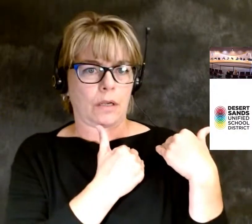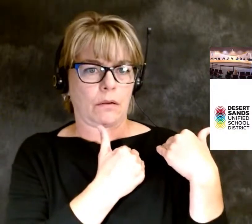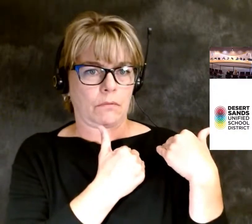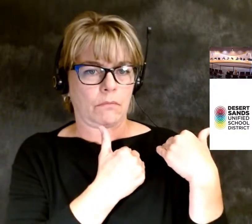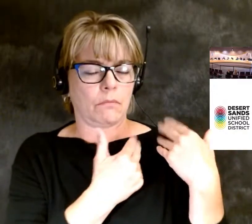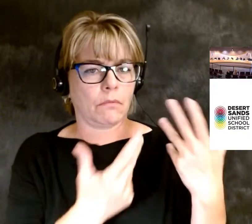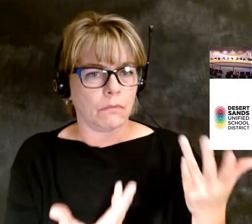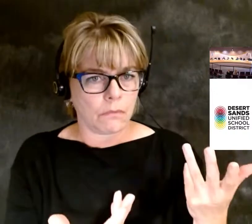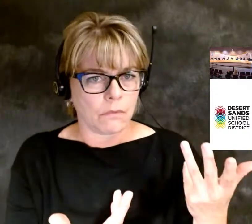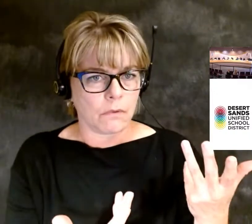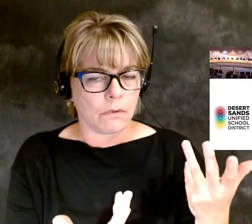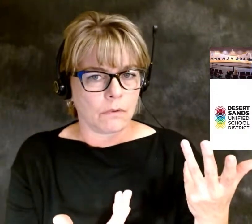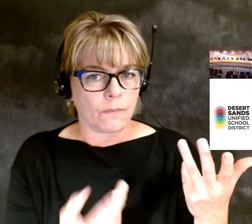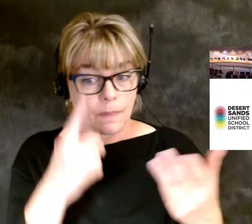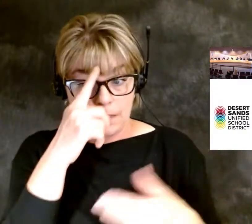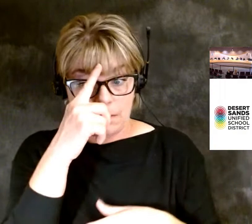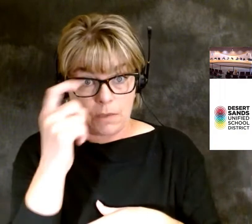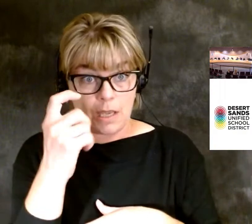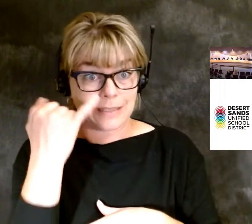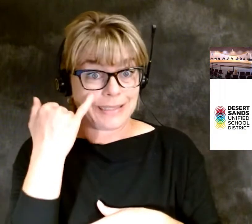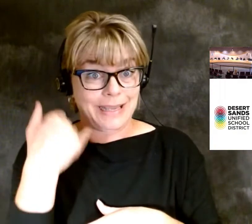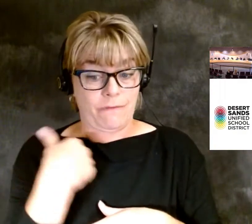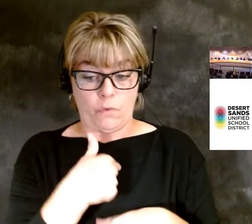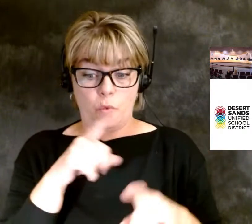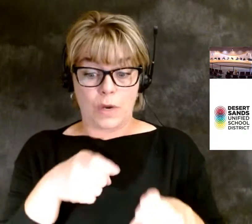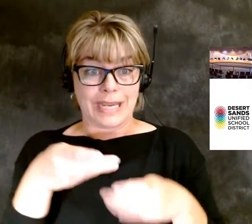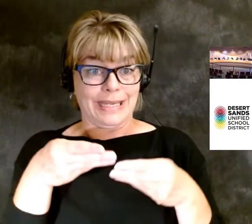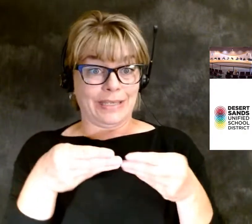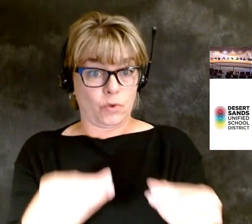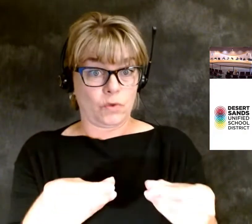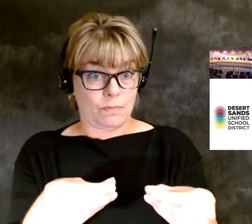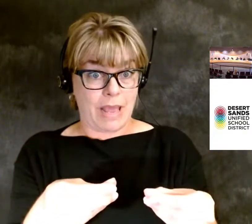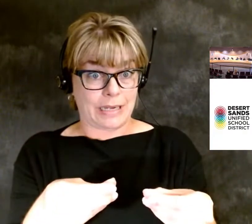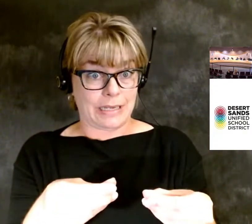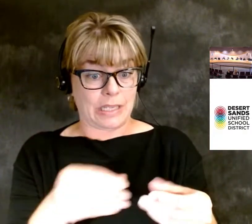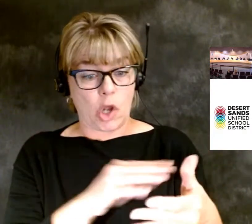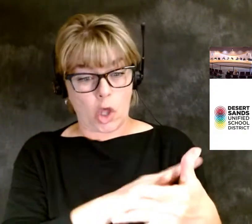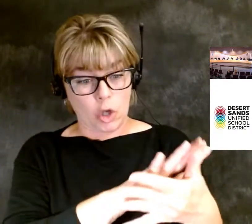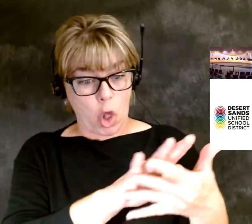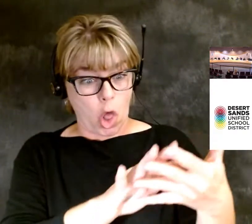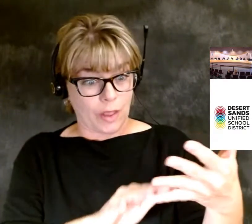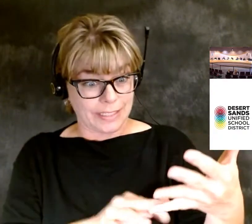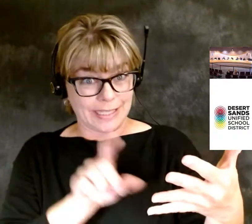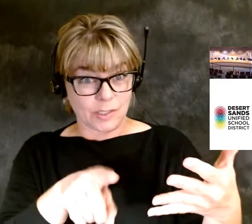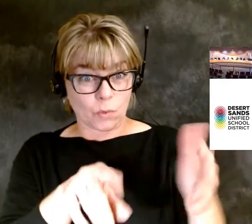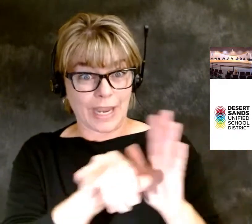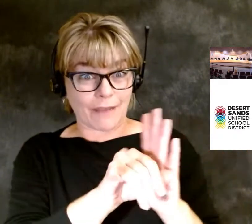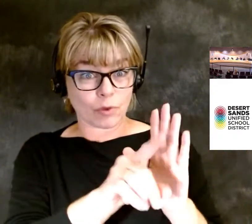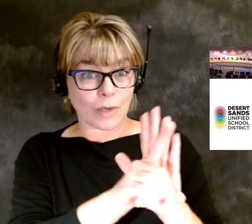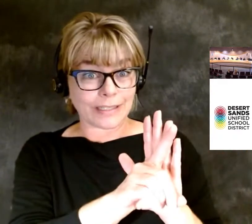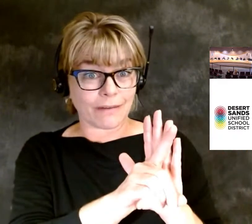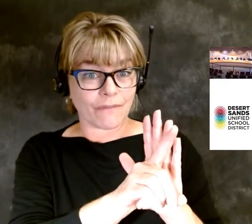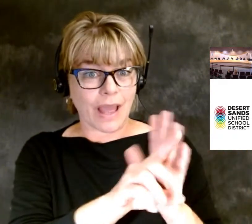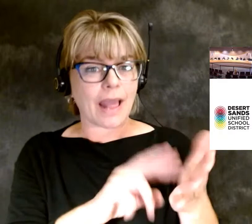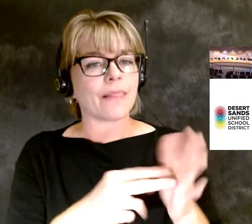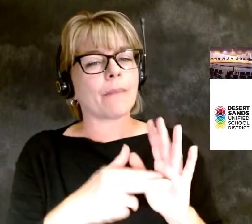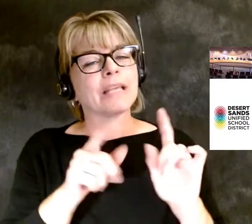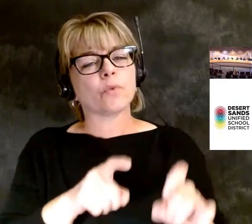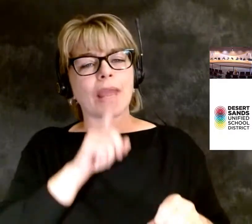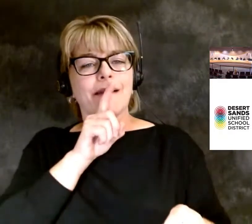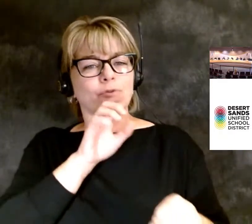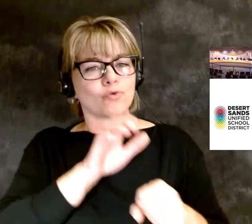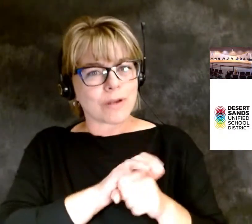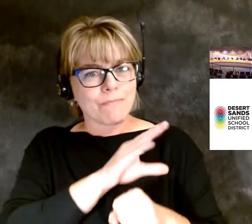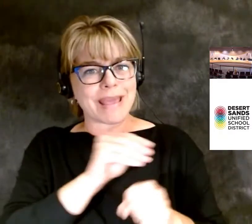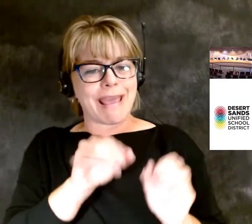because if we need to spend it on all these other things that we need to identify, we would have to commit it and identify it for all those